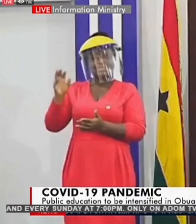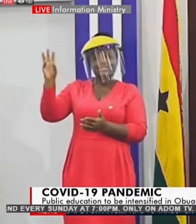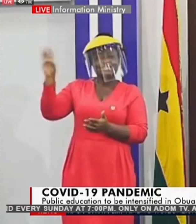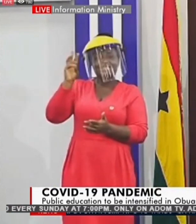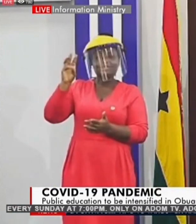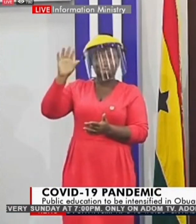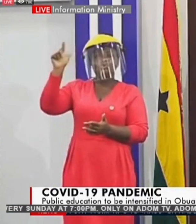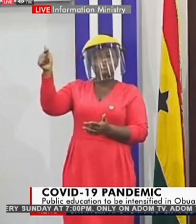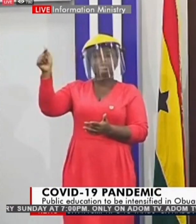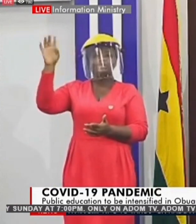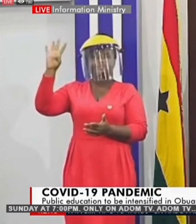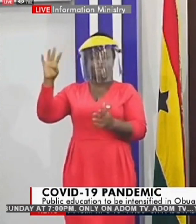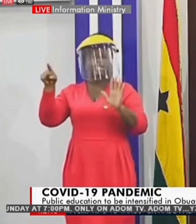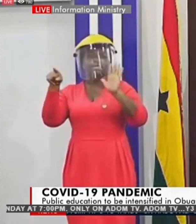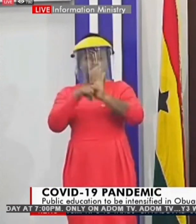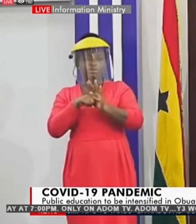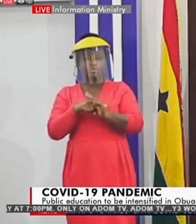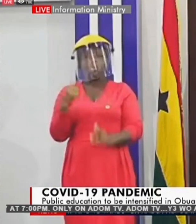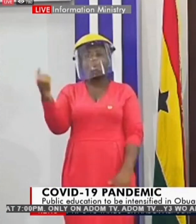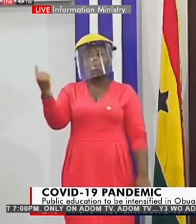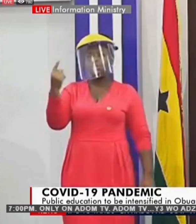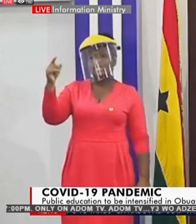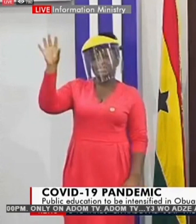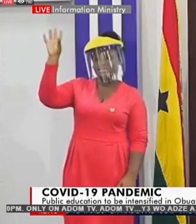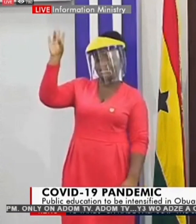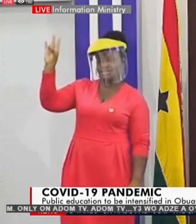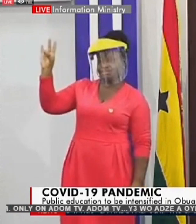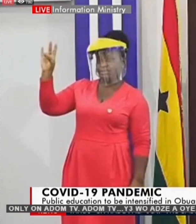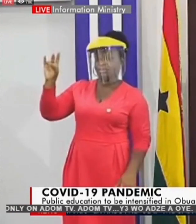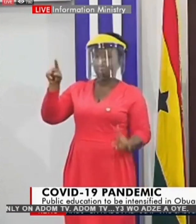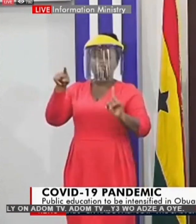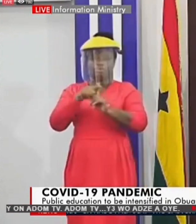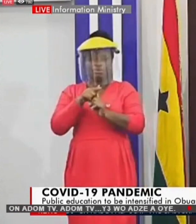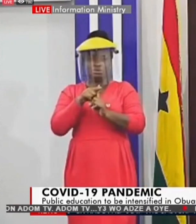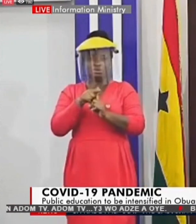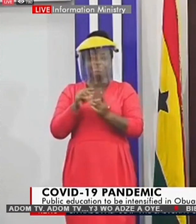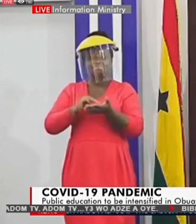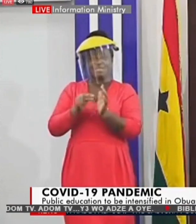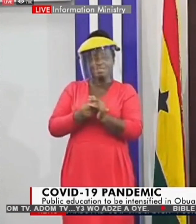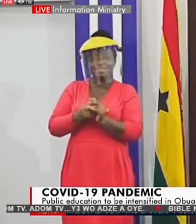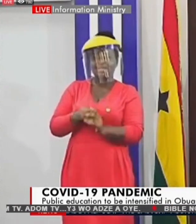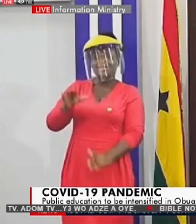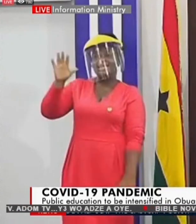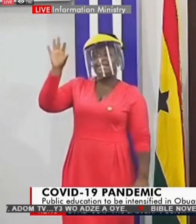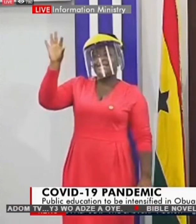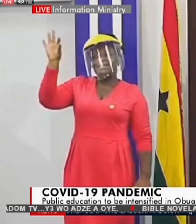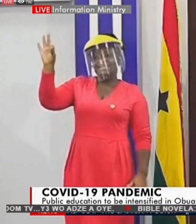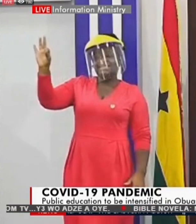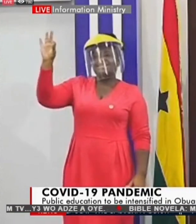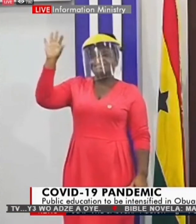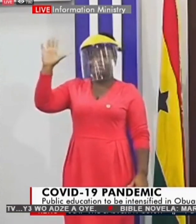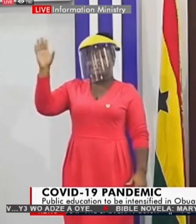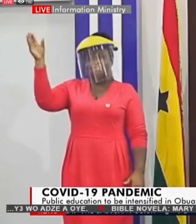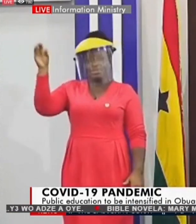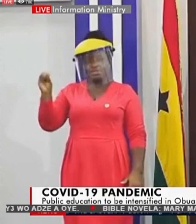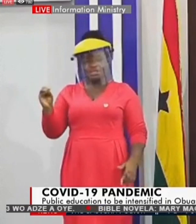624 are negative and 07 are positive. So it tells you that 95% of the people who were positive